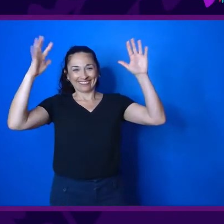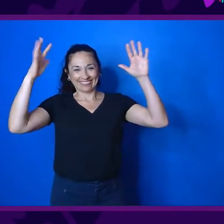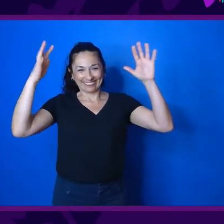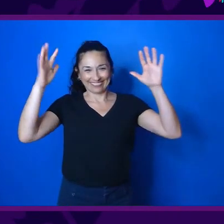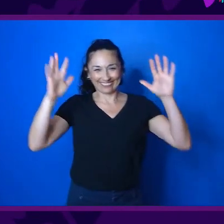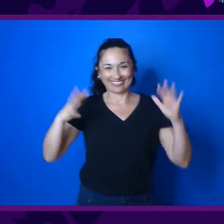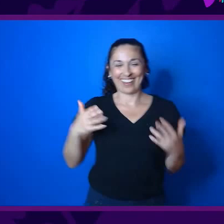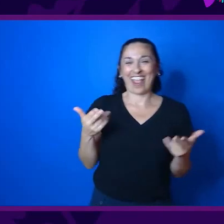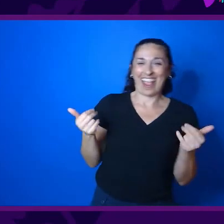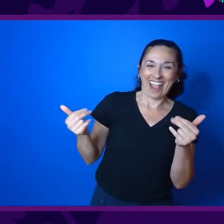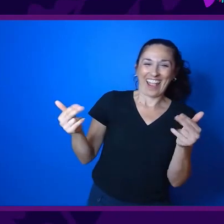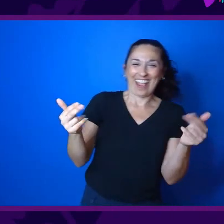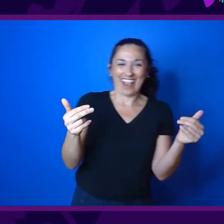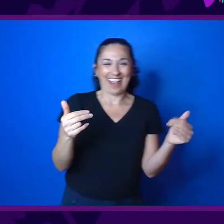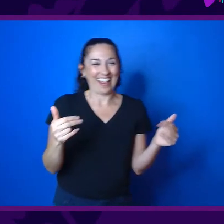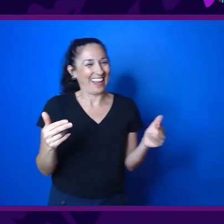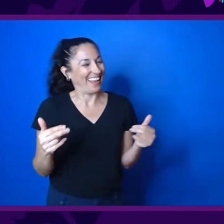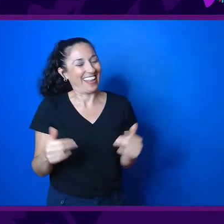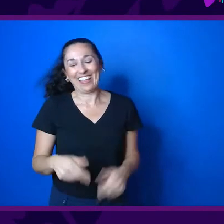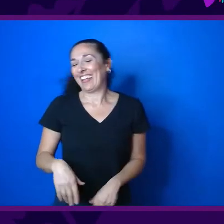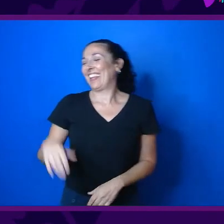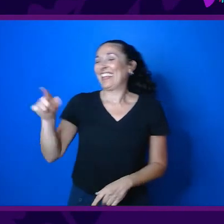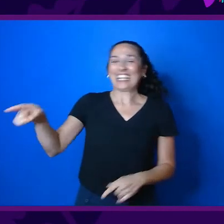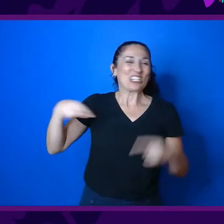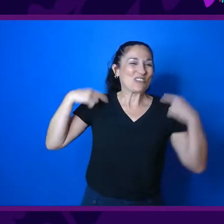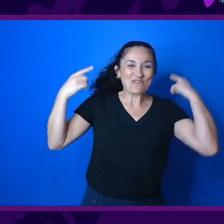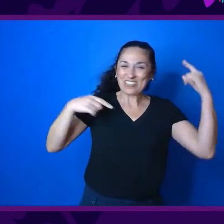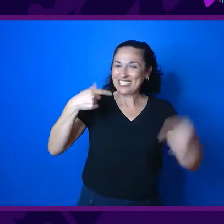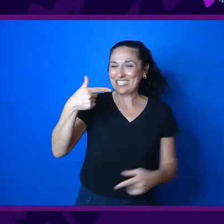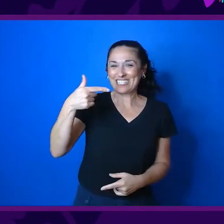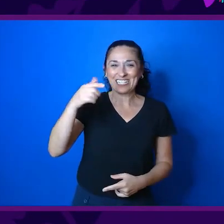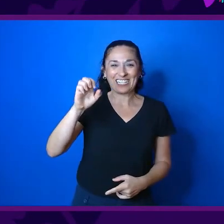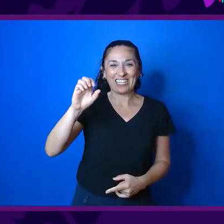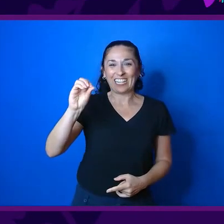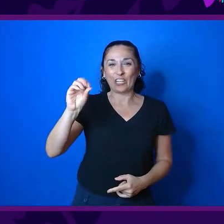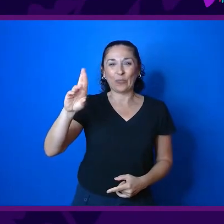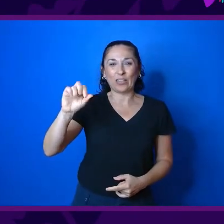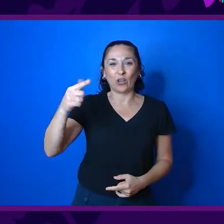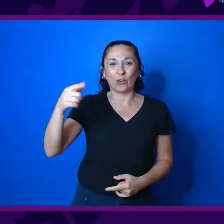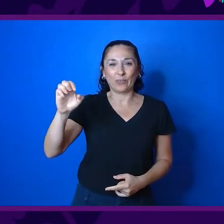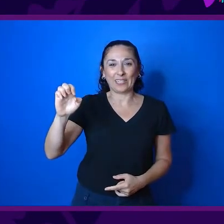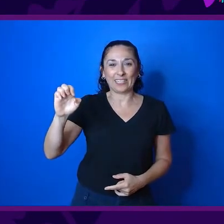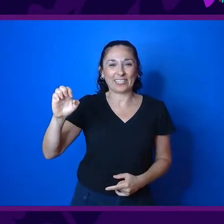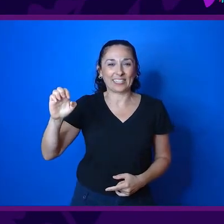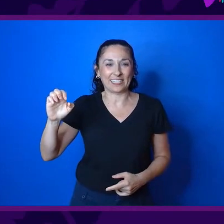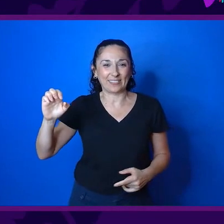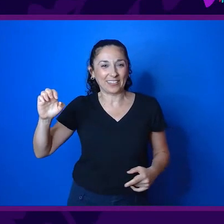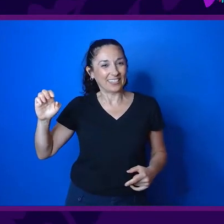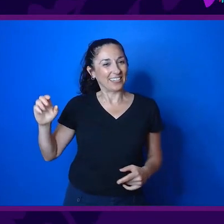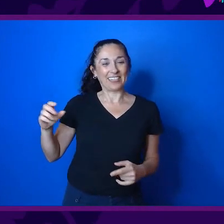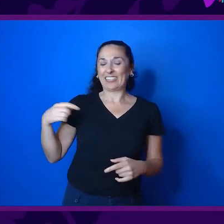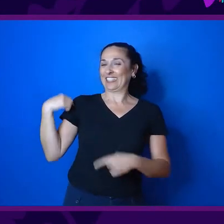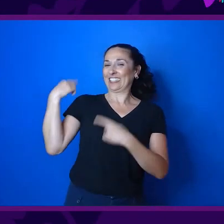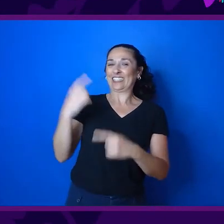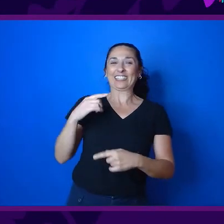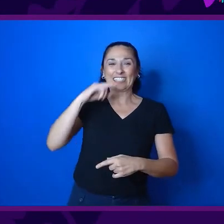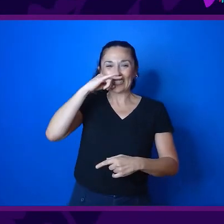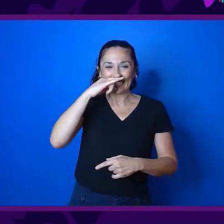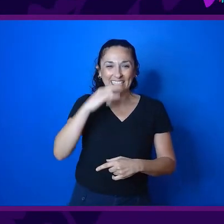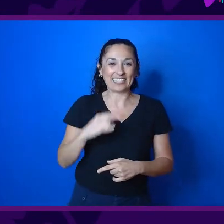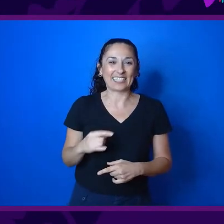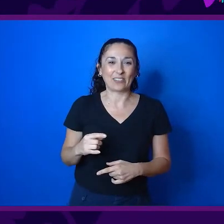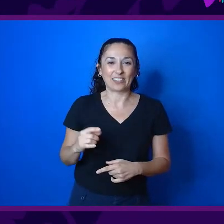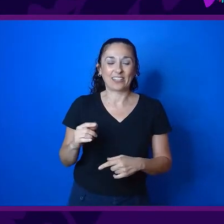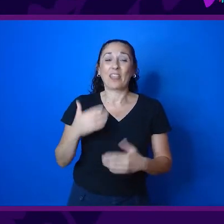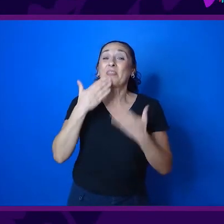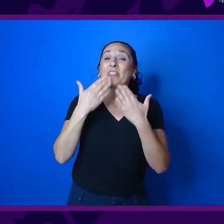I love that George is like, I haven't eaten grapes since I was a kid. That's so George. I love it. Everybody, thank you for joining